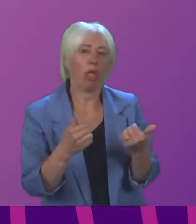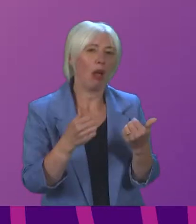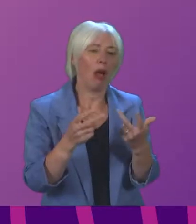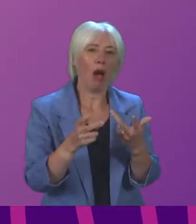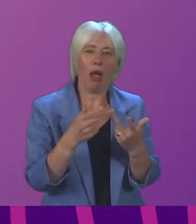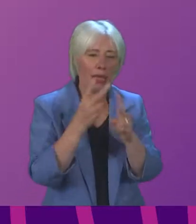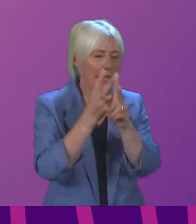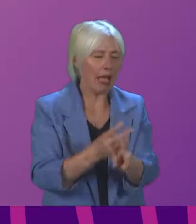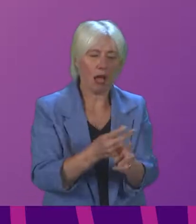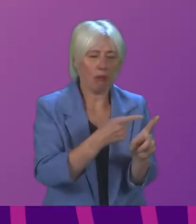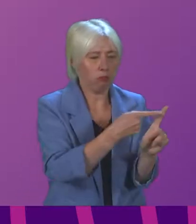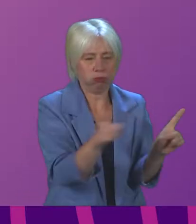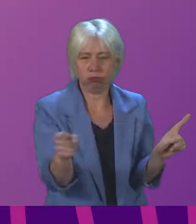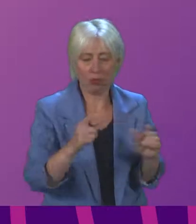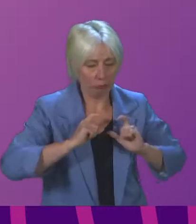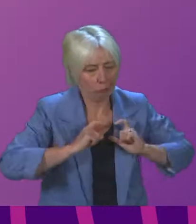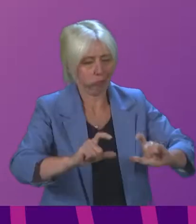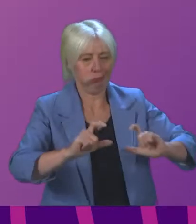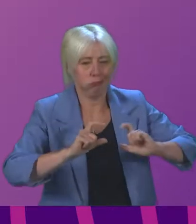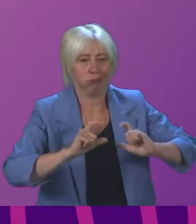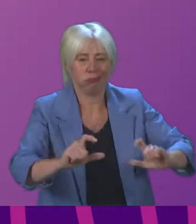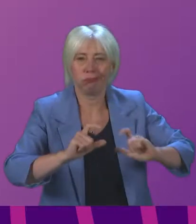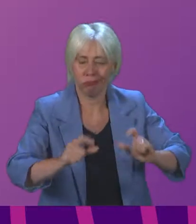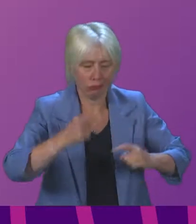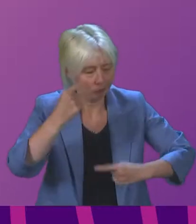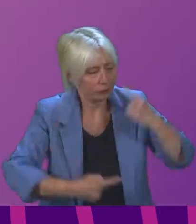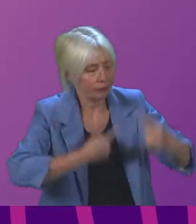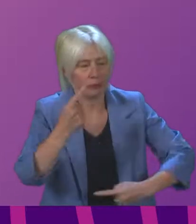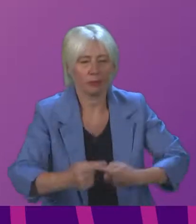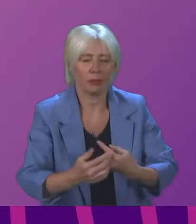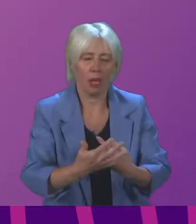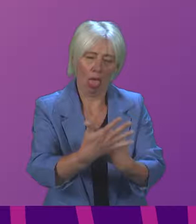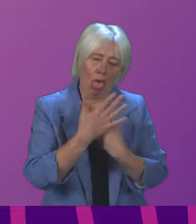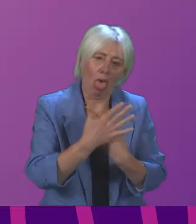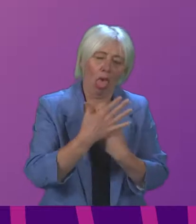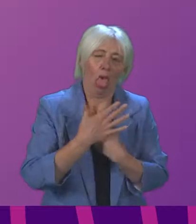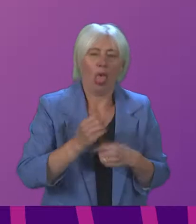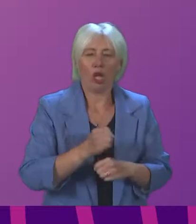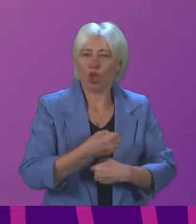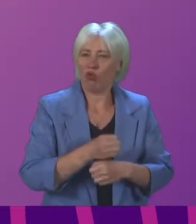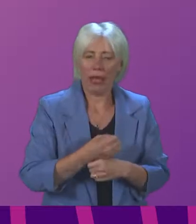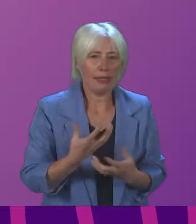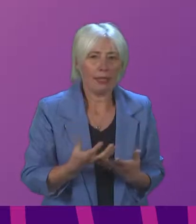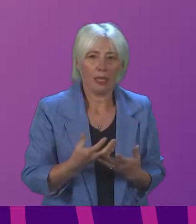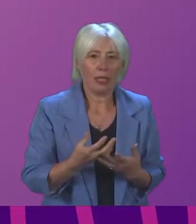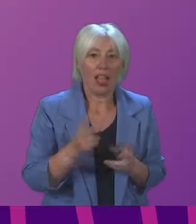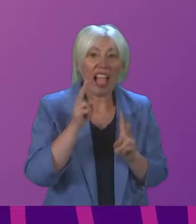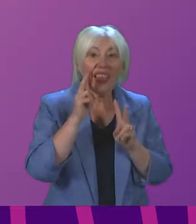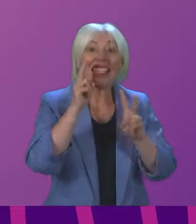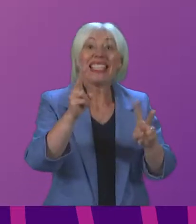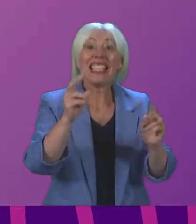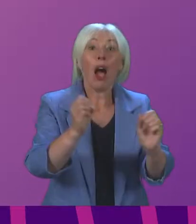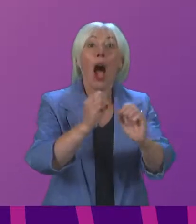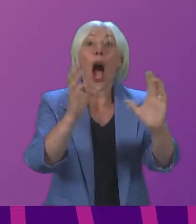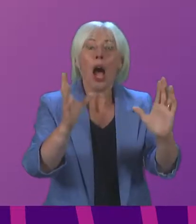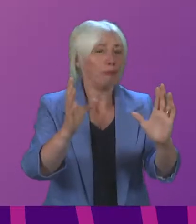have experienced non-stop and persistent levels of stress and pressure, where they see no prospect of that improving and